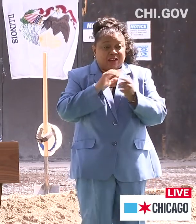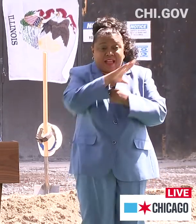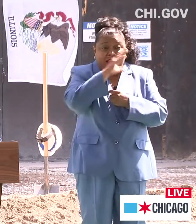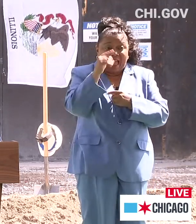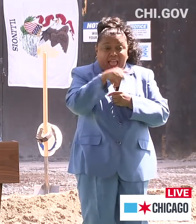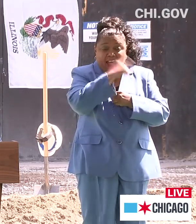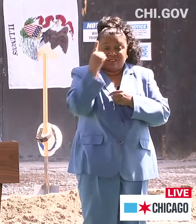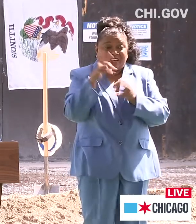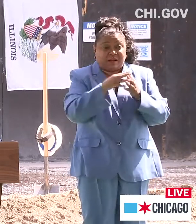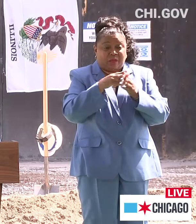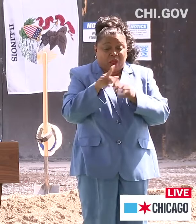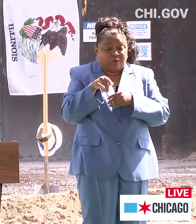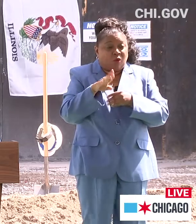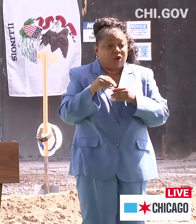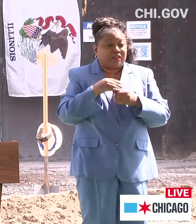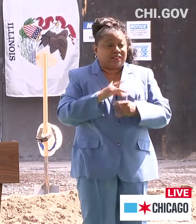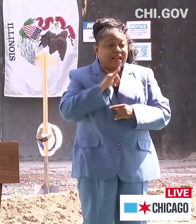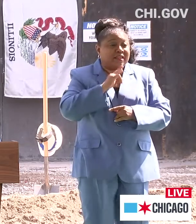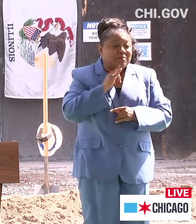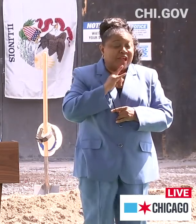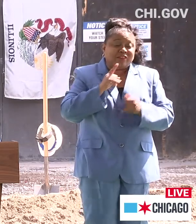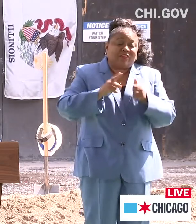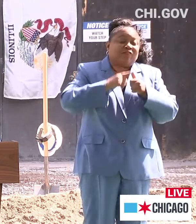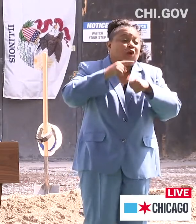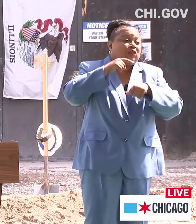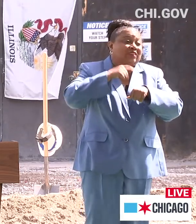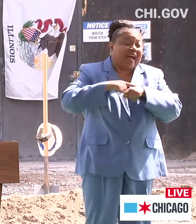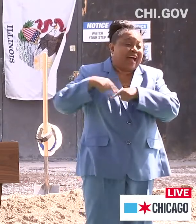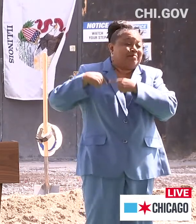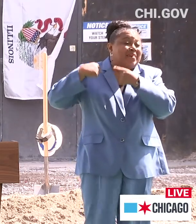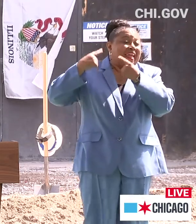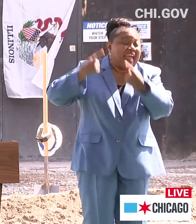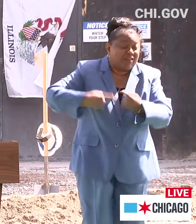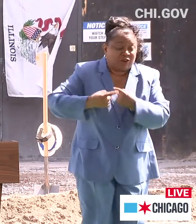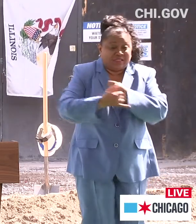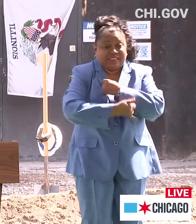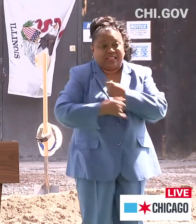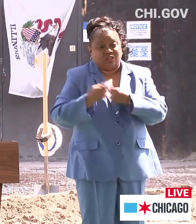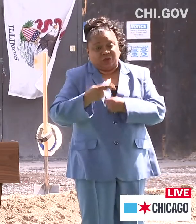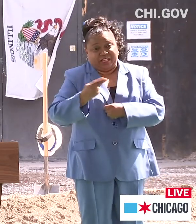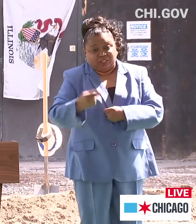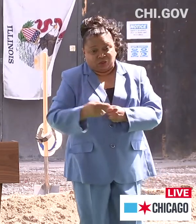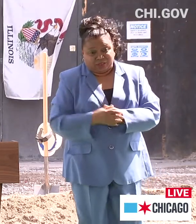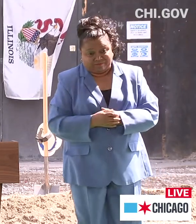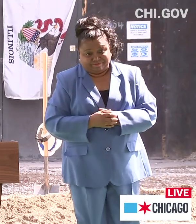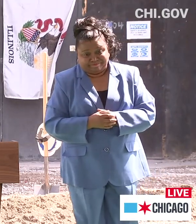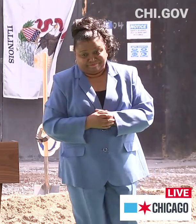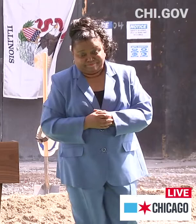African-American porters and maids the first time ever in this country's history.